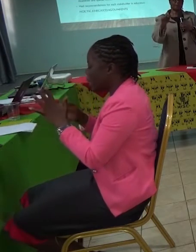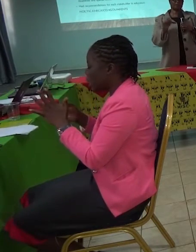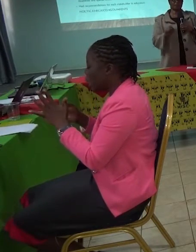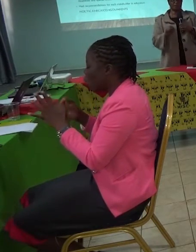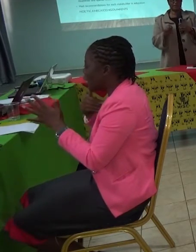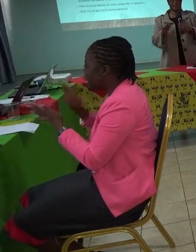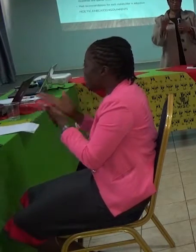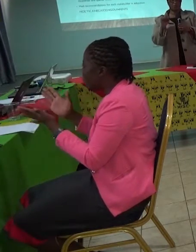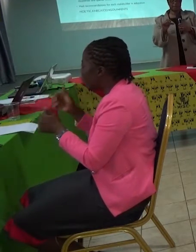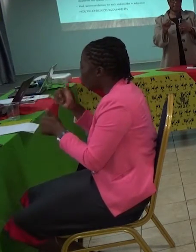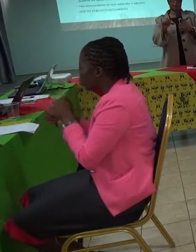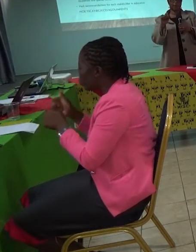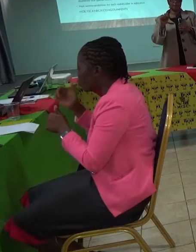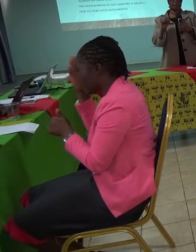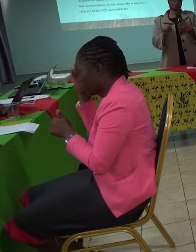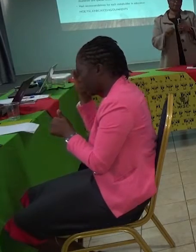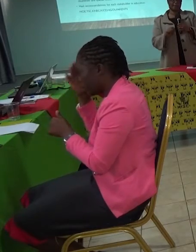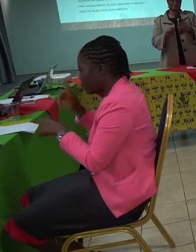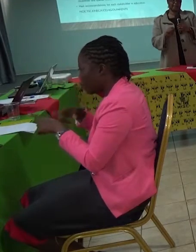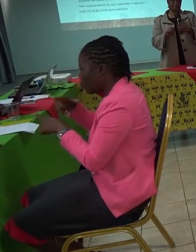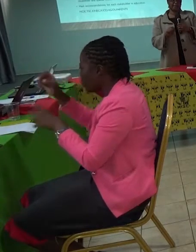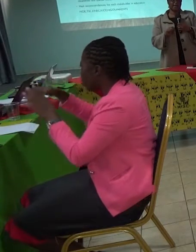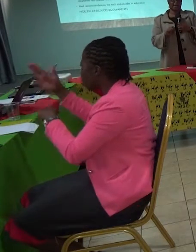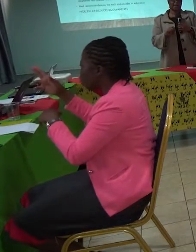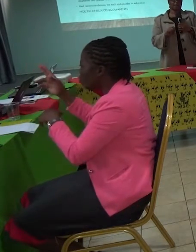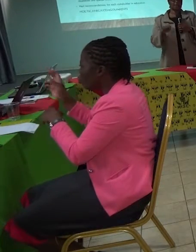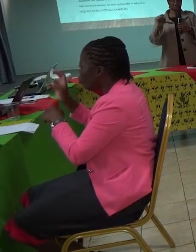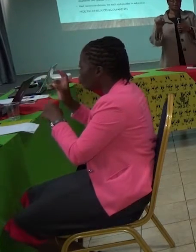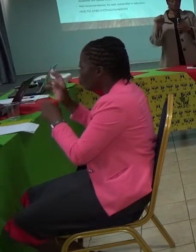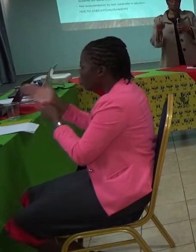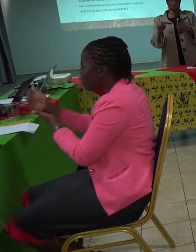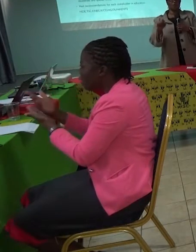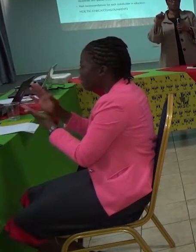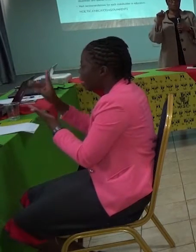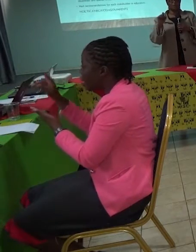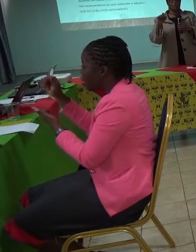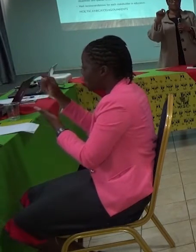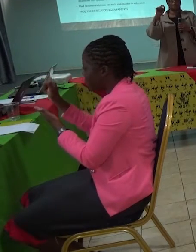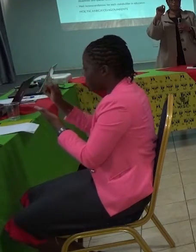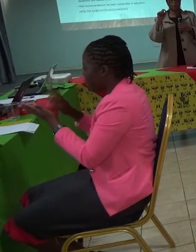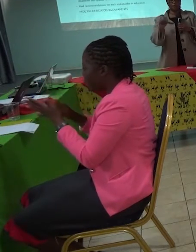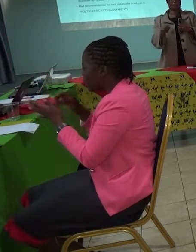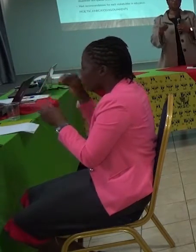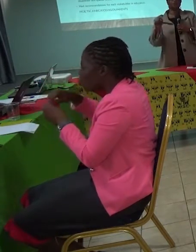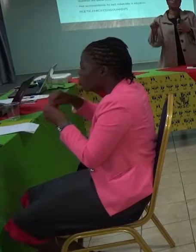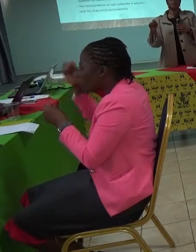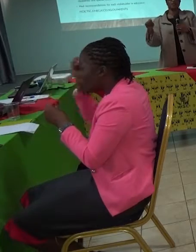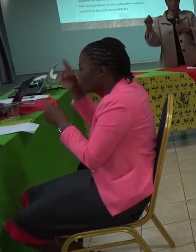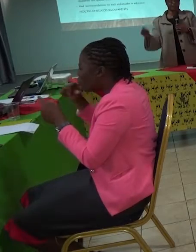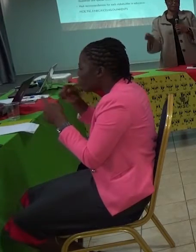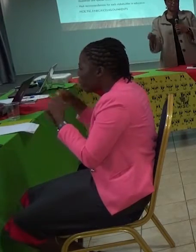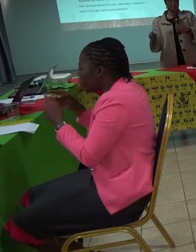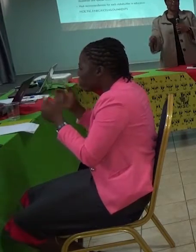also something that we noted when we went out to collect data, that inclusive education is not just about children with